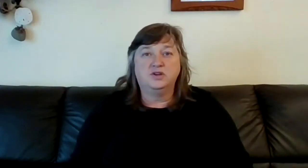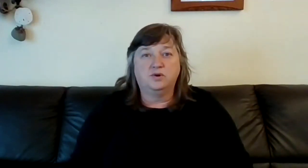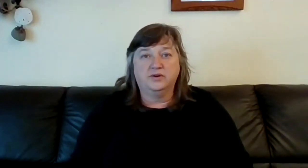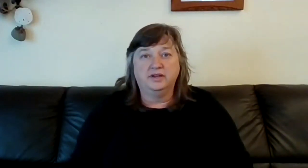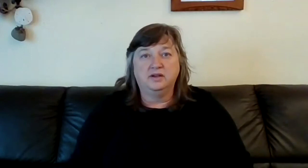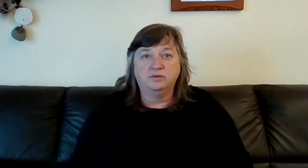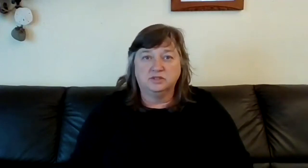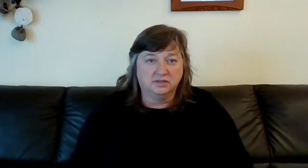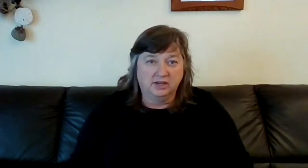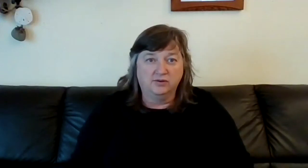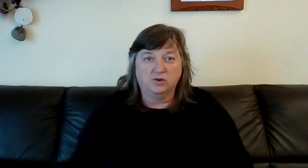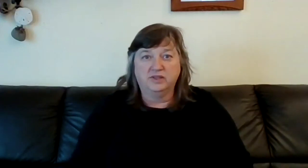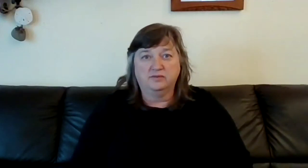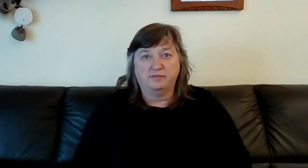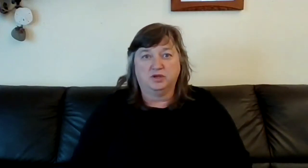order it and know that you're ordering the right book.